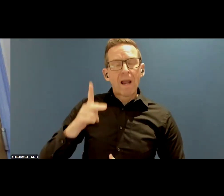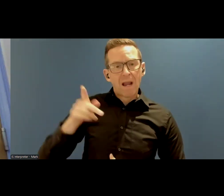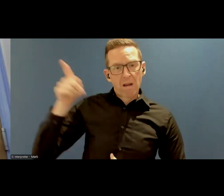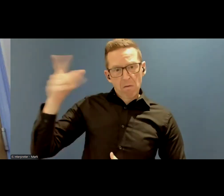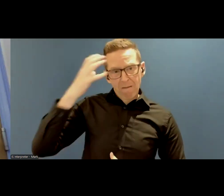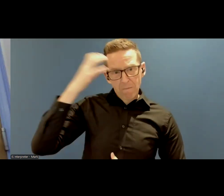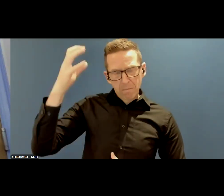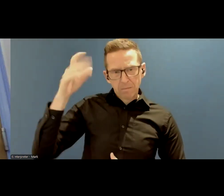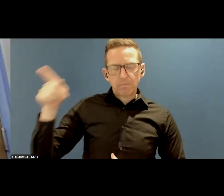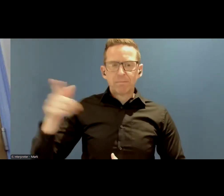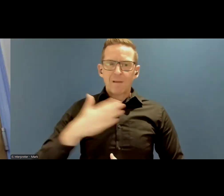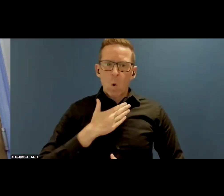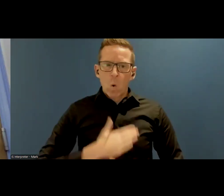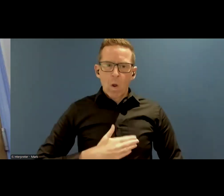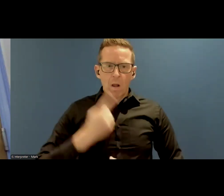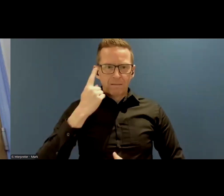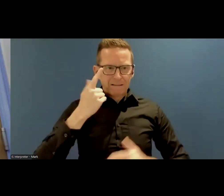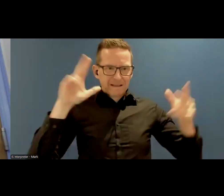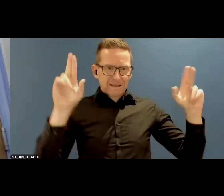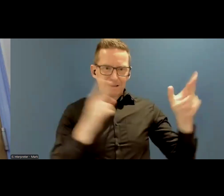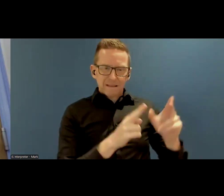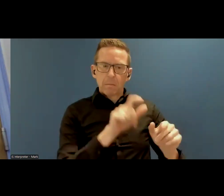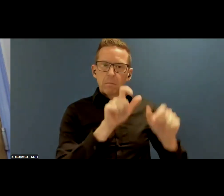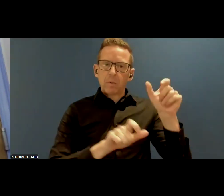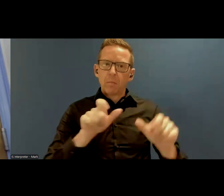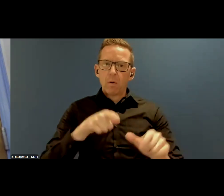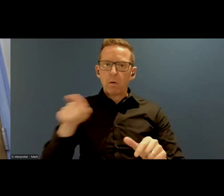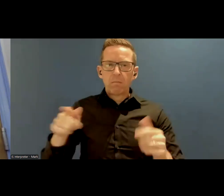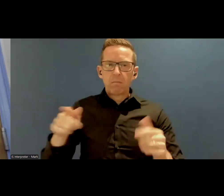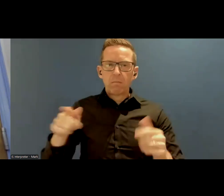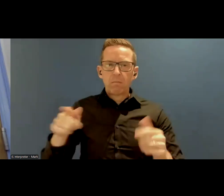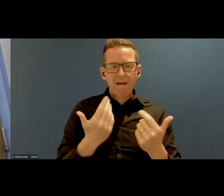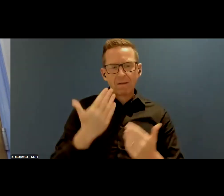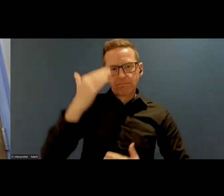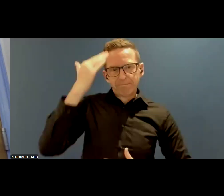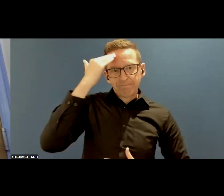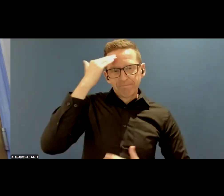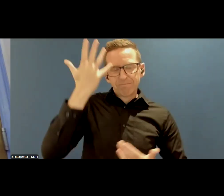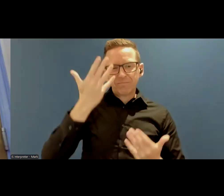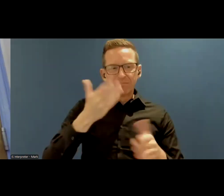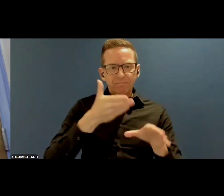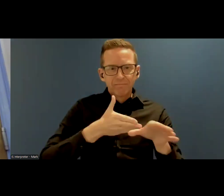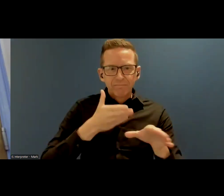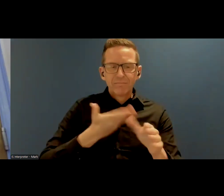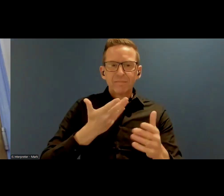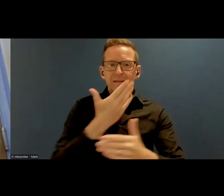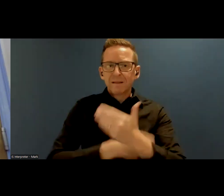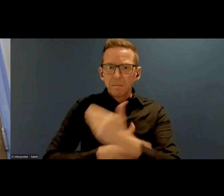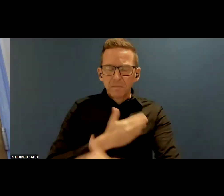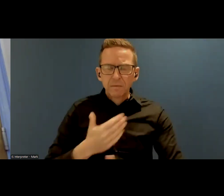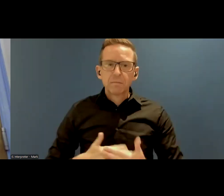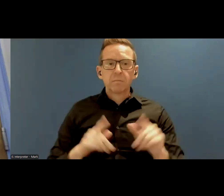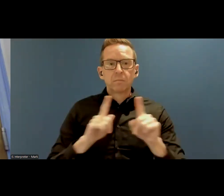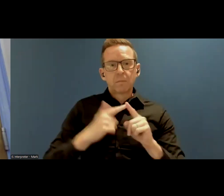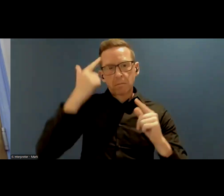ever-growing numbers of people with psychosocial disabilities, people with intellectual disabilities, and